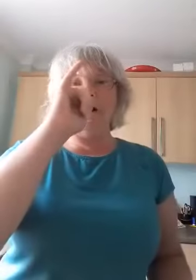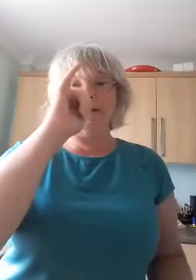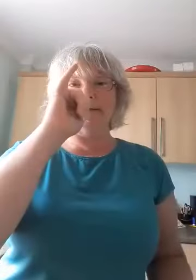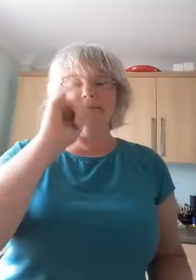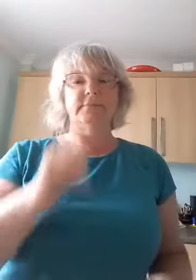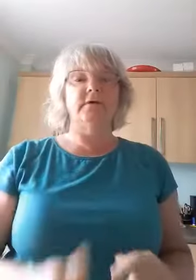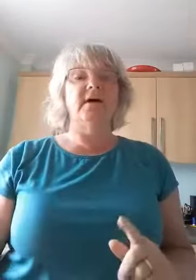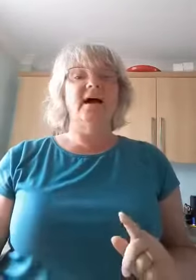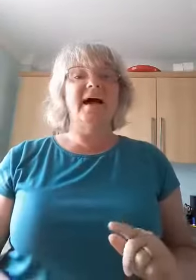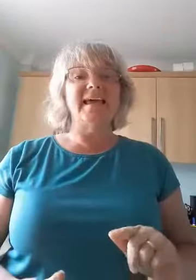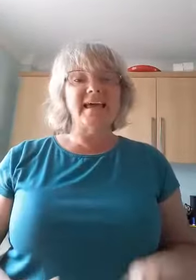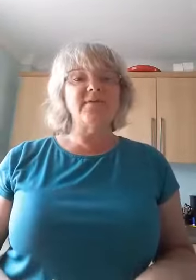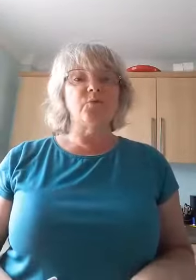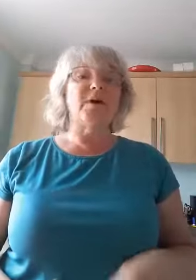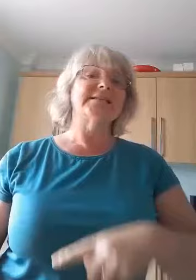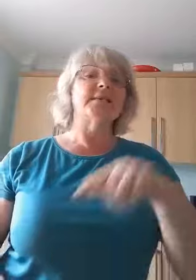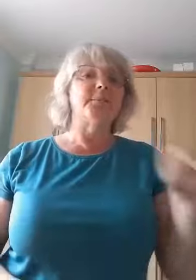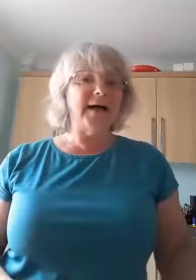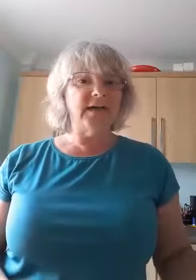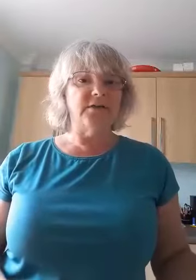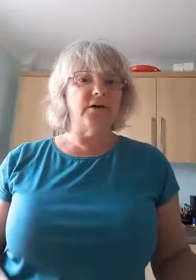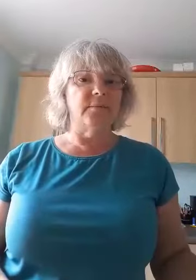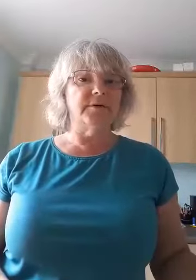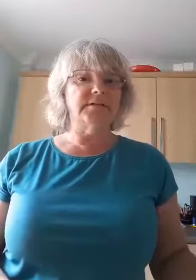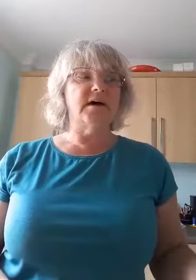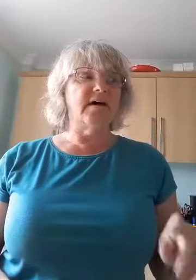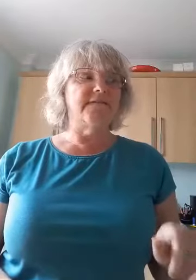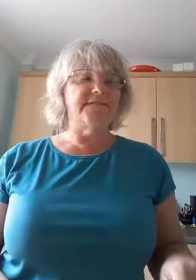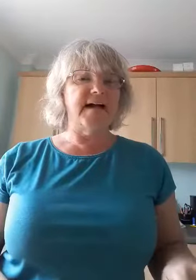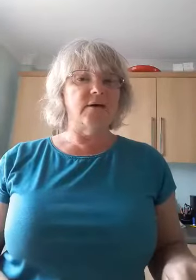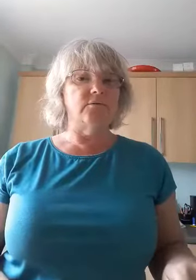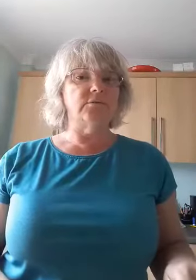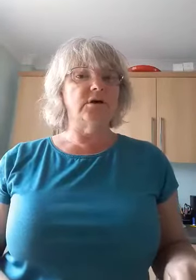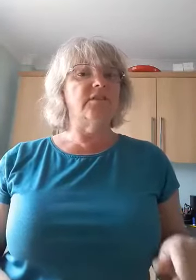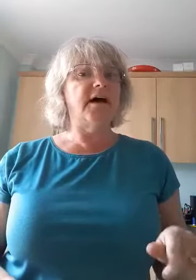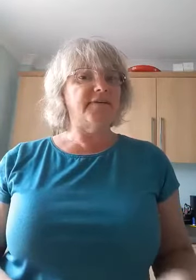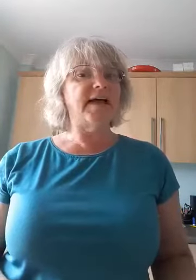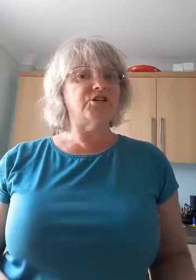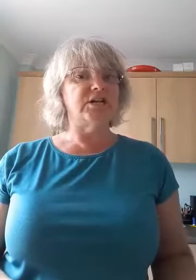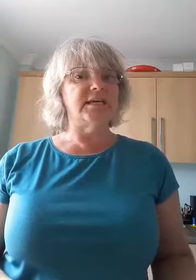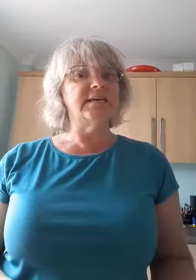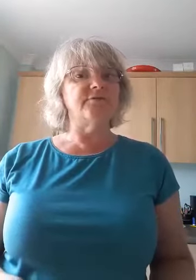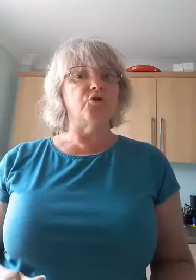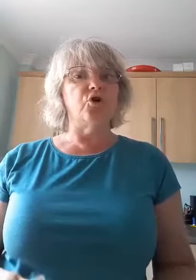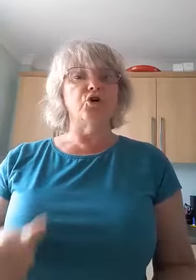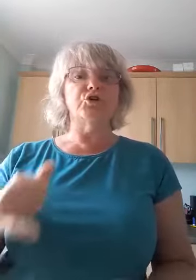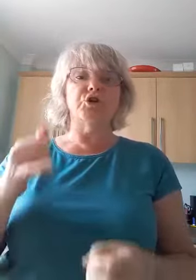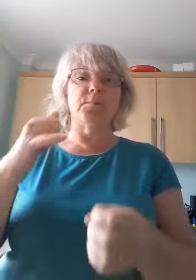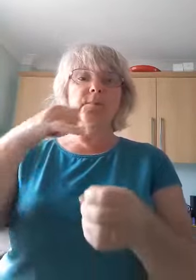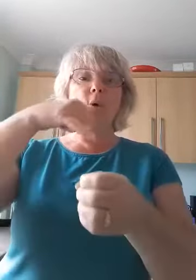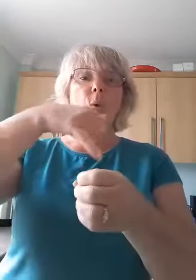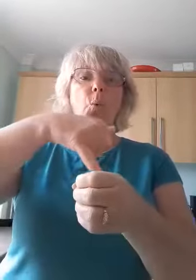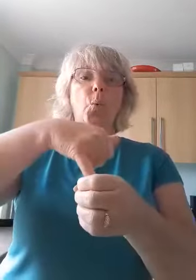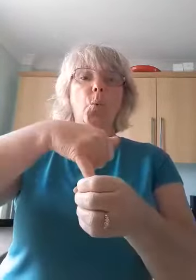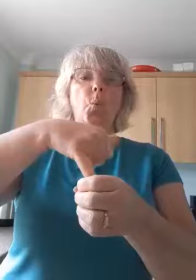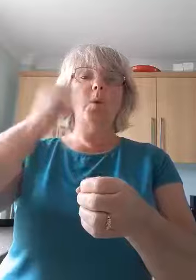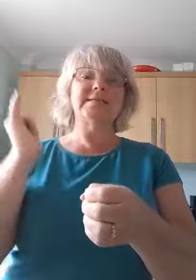Wine. I even went to the back of the cupboard and found that I've actually even got some